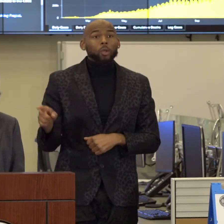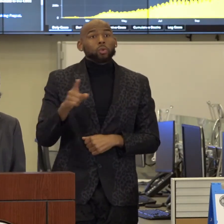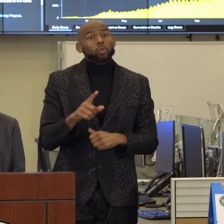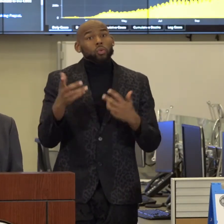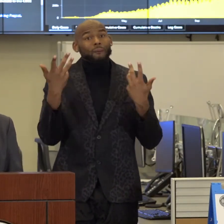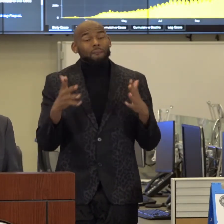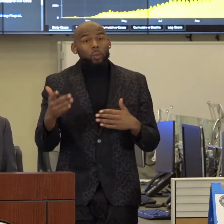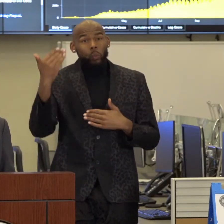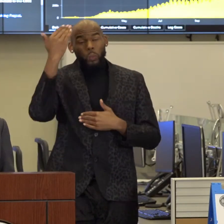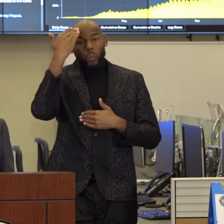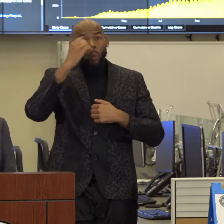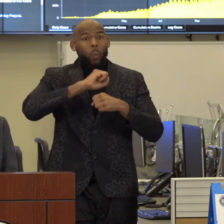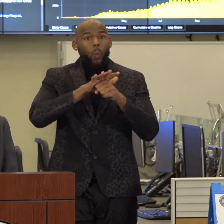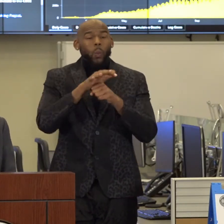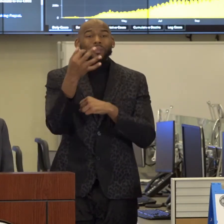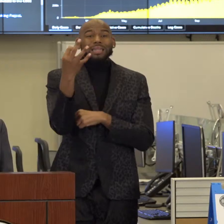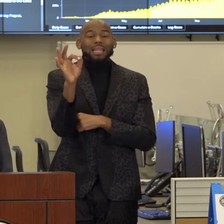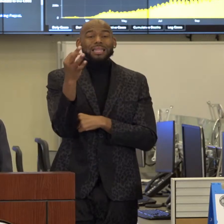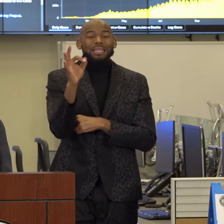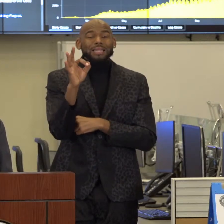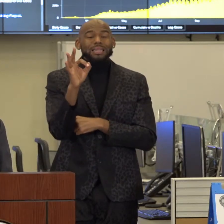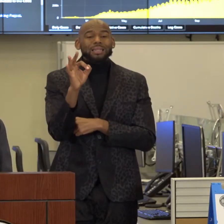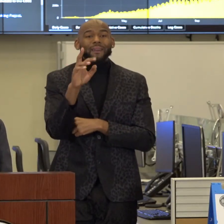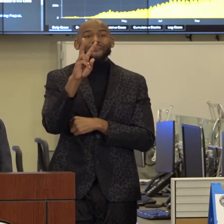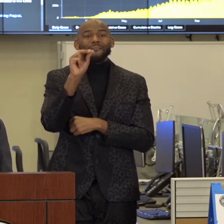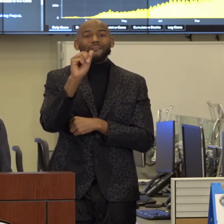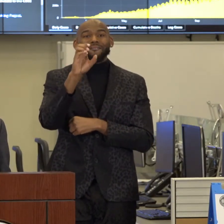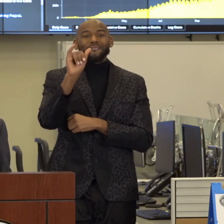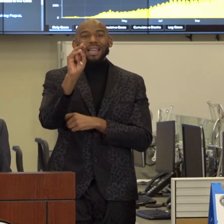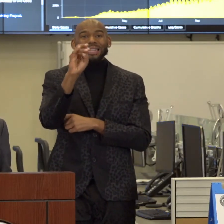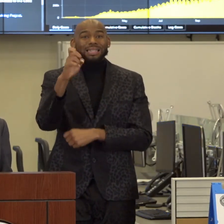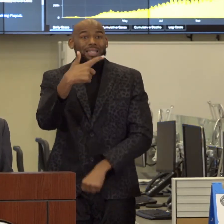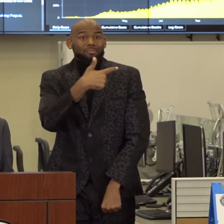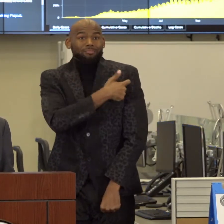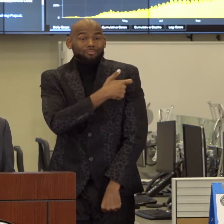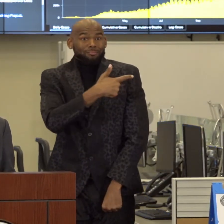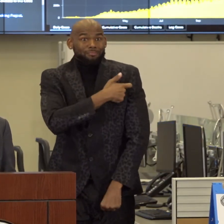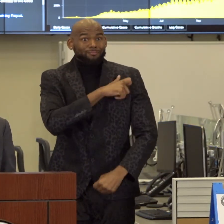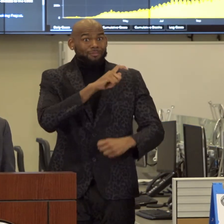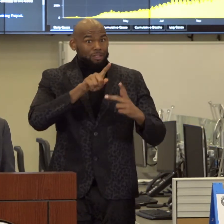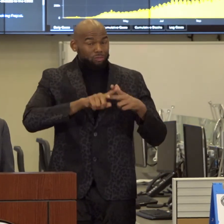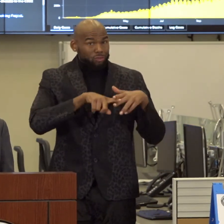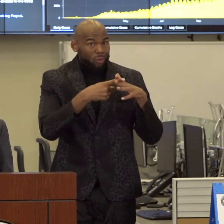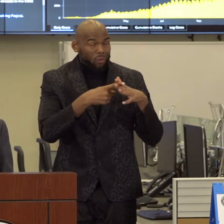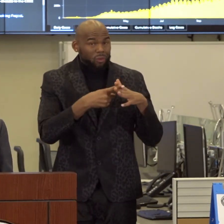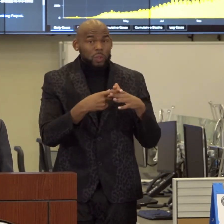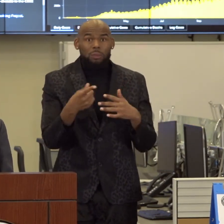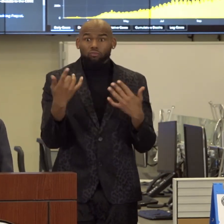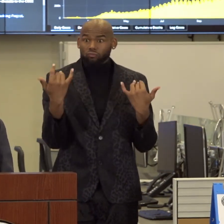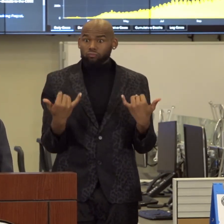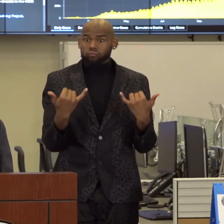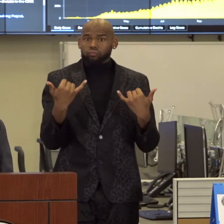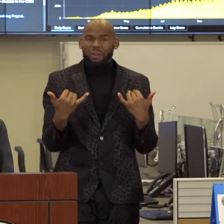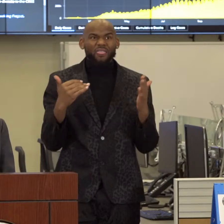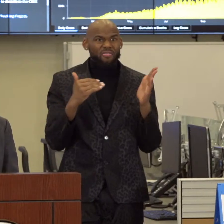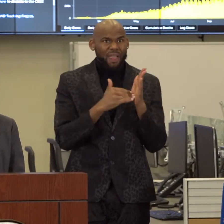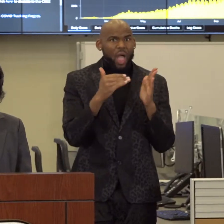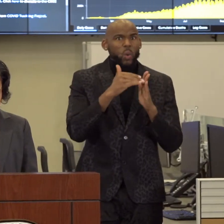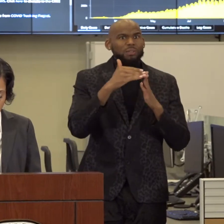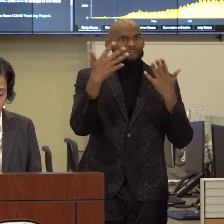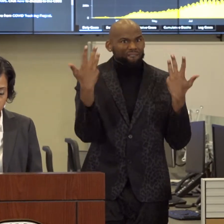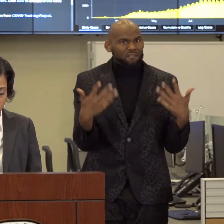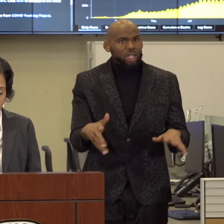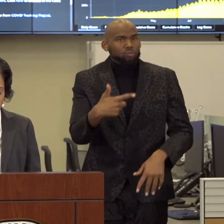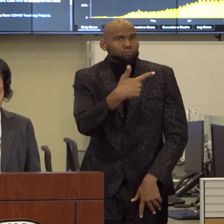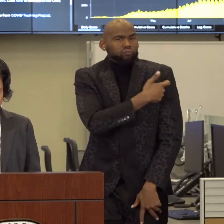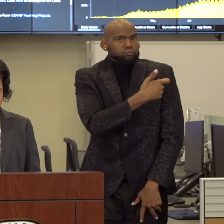we've started our COVID-19 vaccine rollout, and so far we have administered thousands of doses